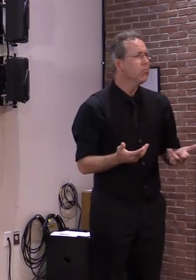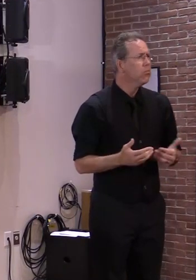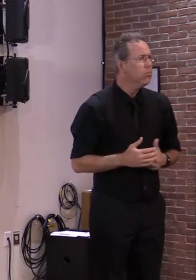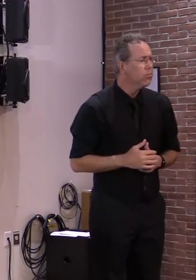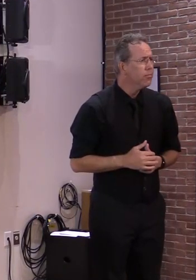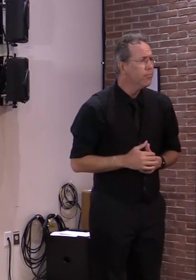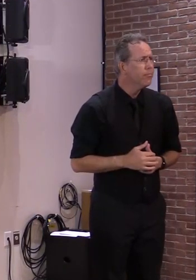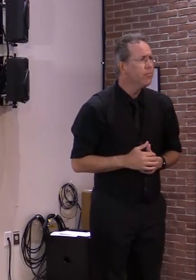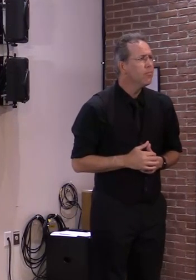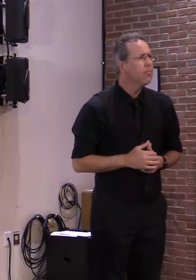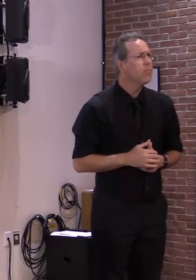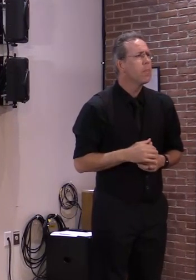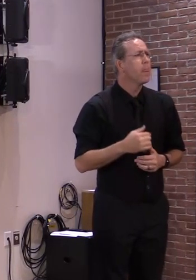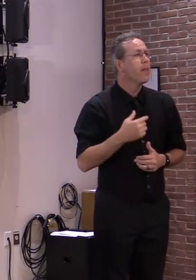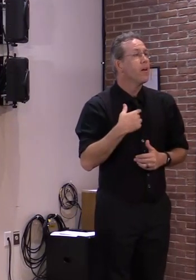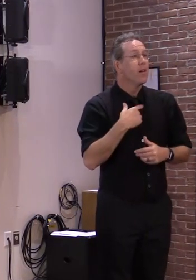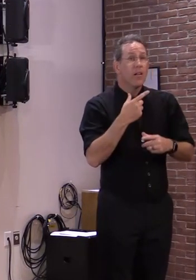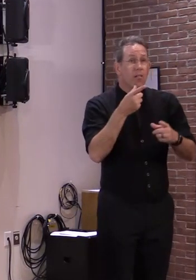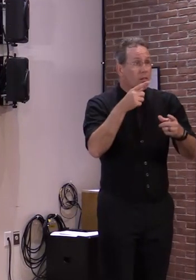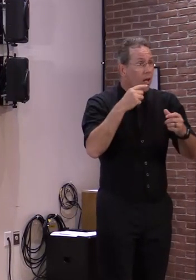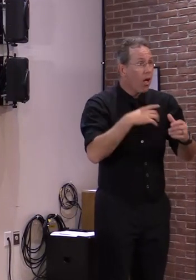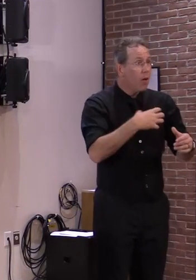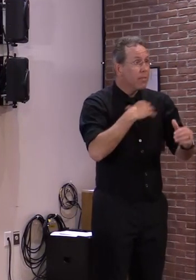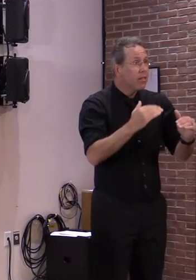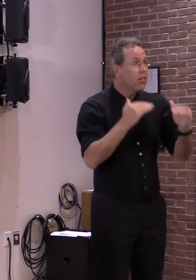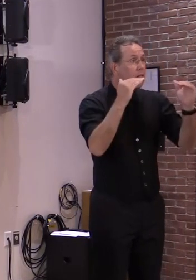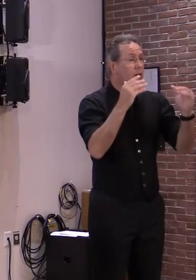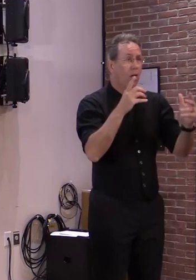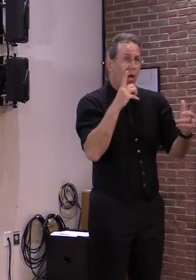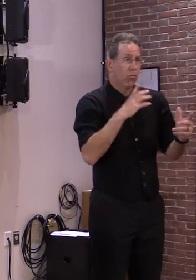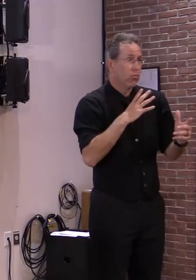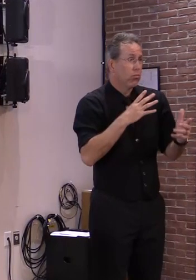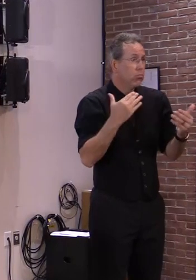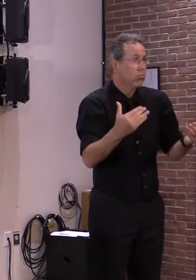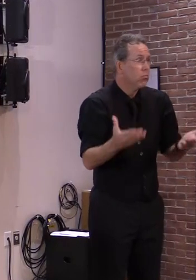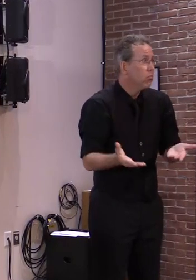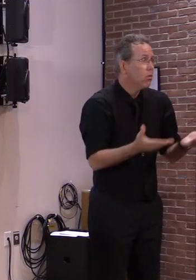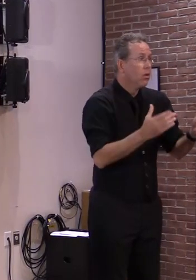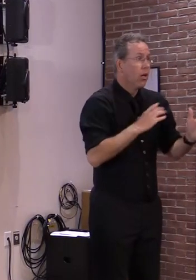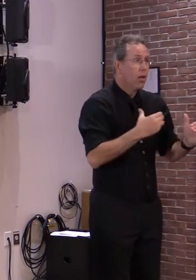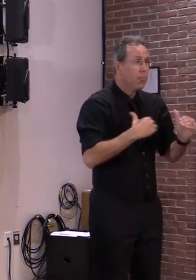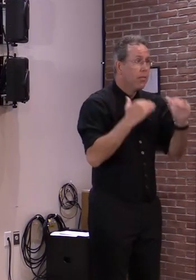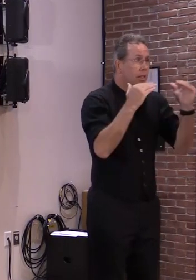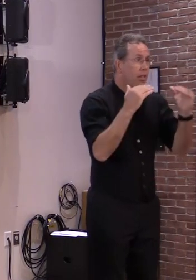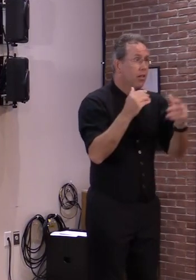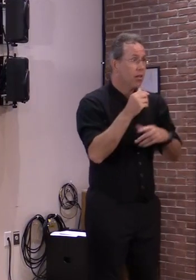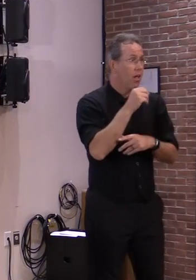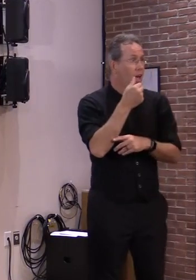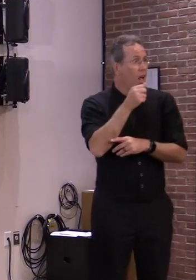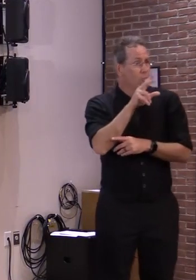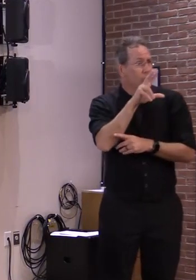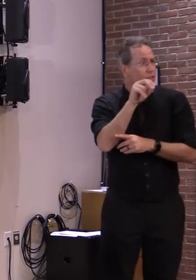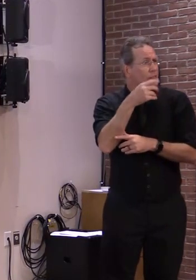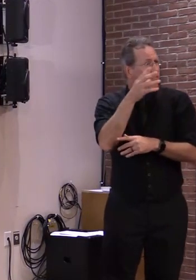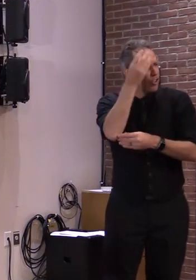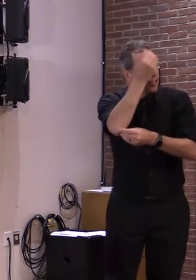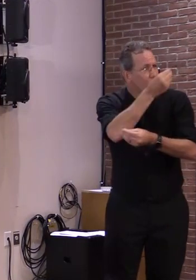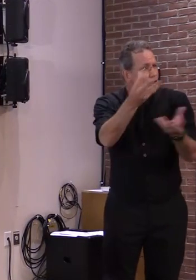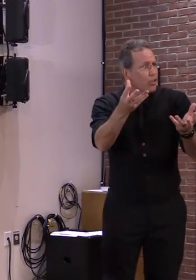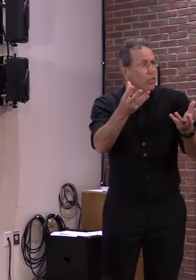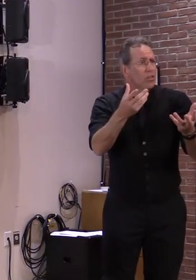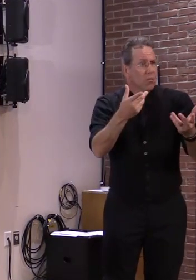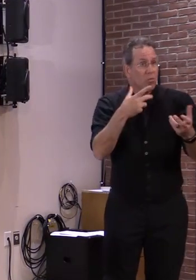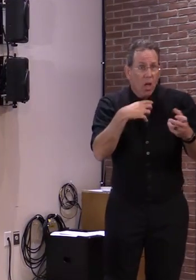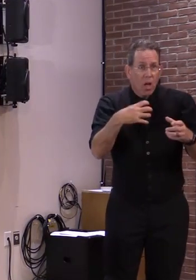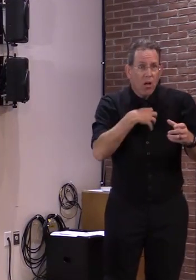appeal processes in place. Once notification went out, there were appeal processes that were put into place. And